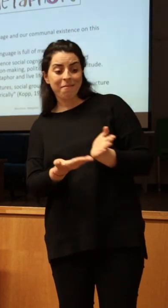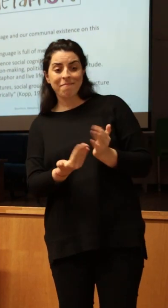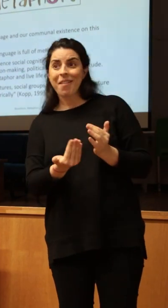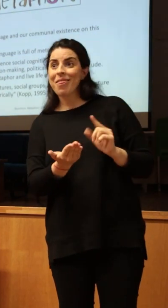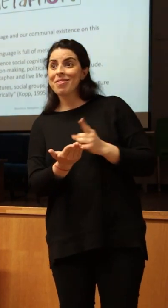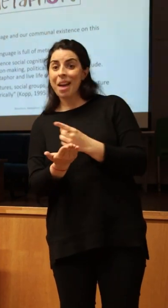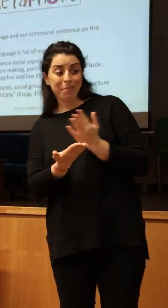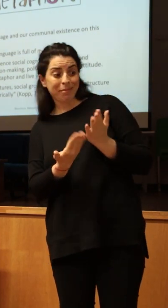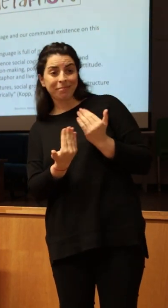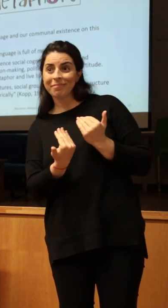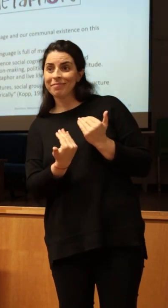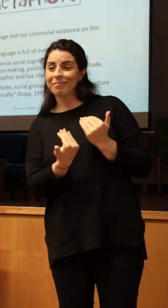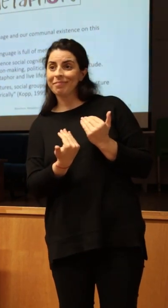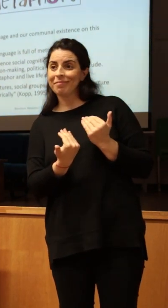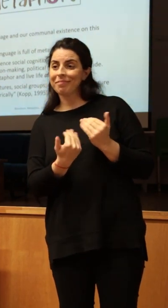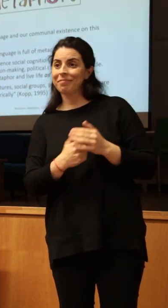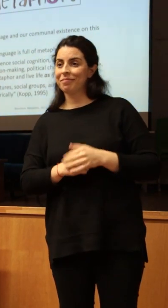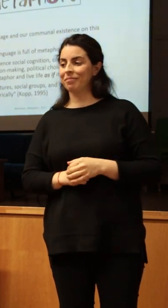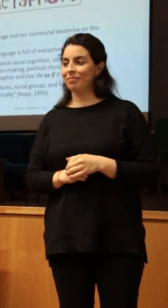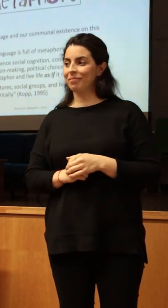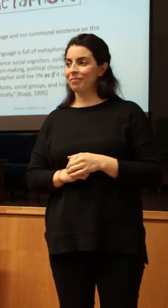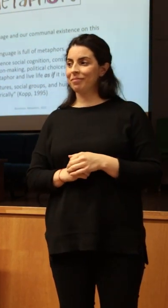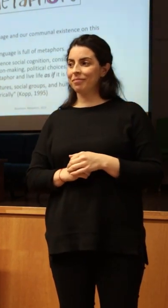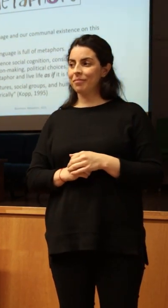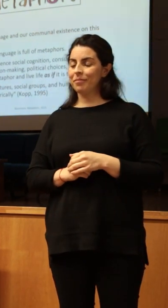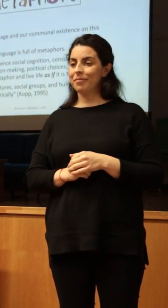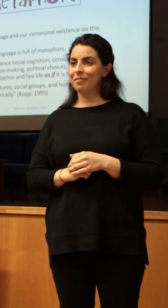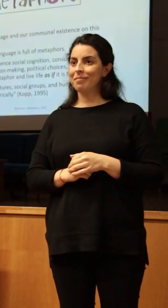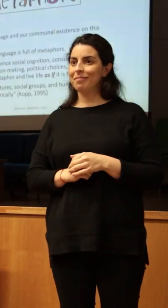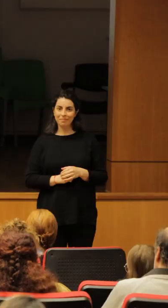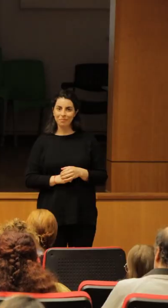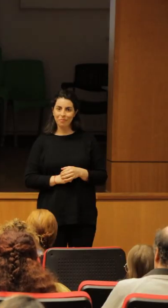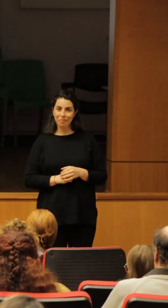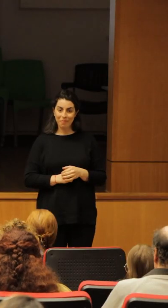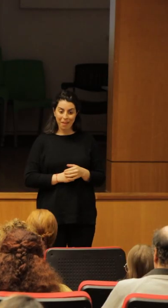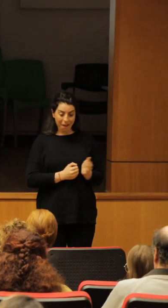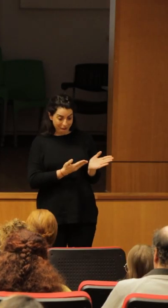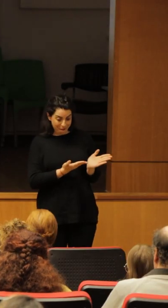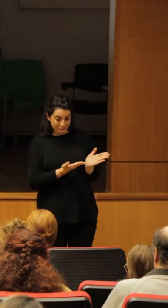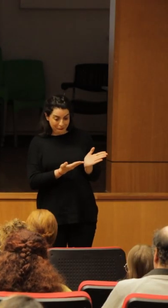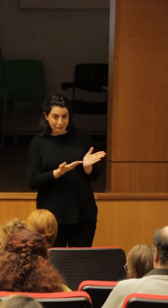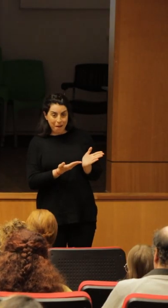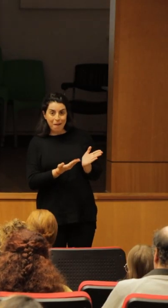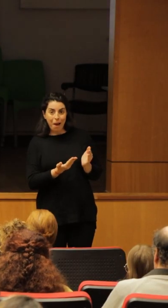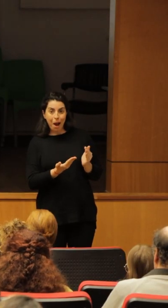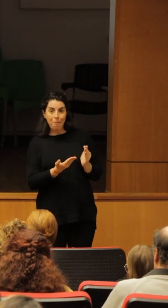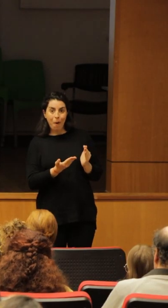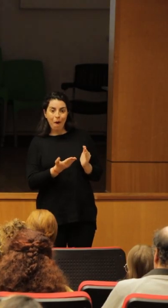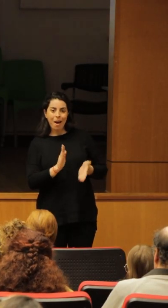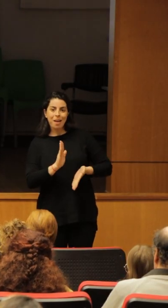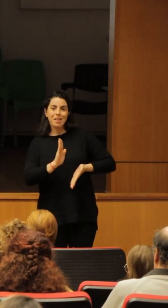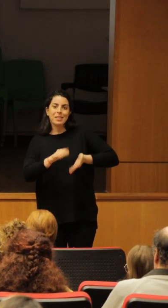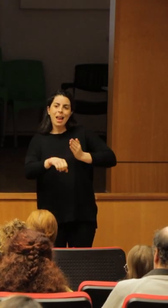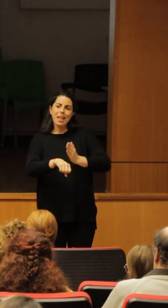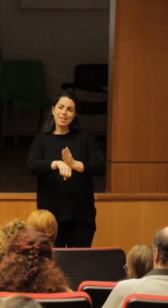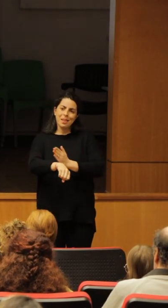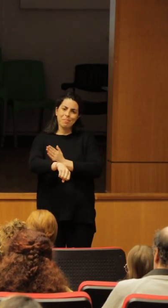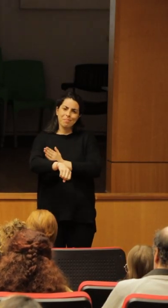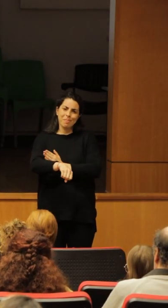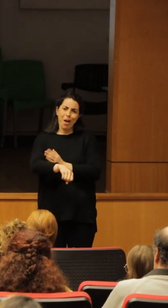we can avoid like foggy, low areas. Vamos a salir más temprano para evitar, por ejemplo,